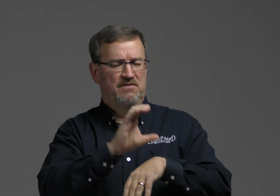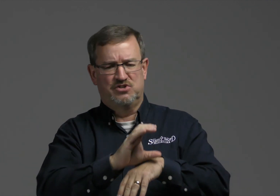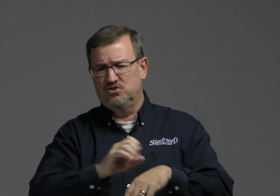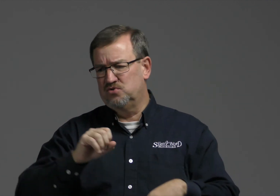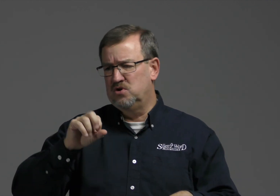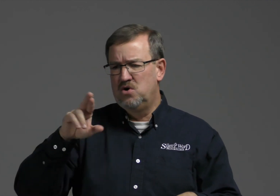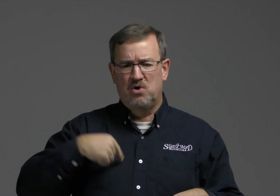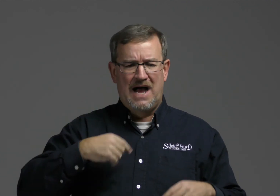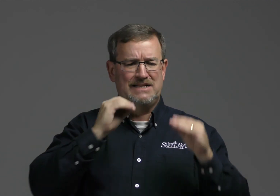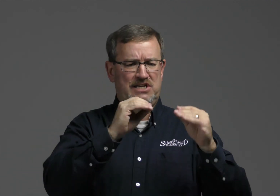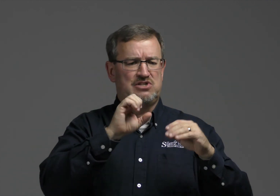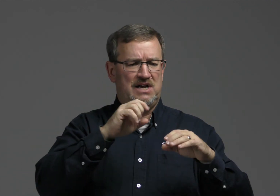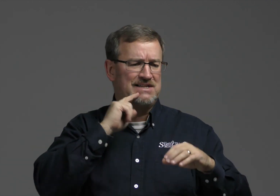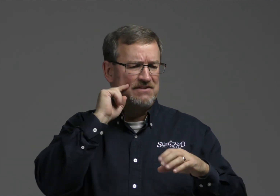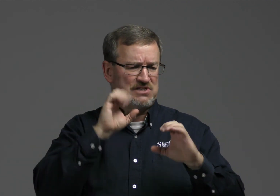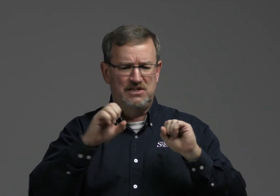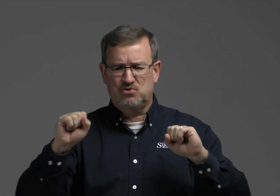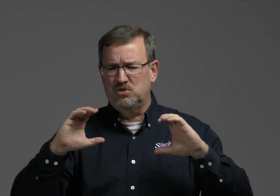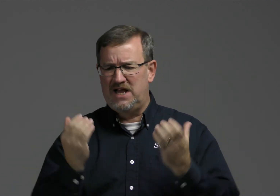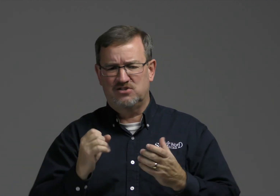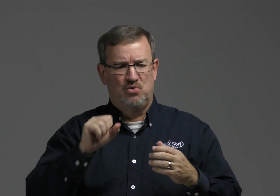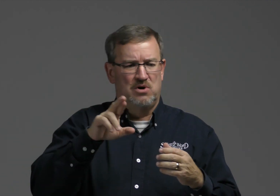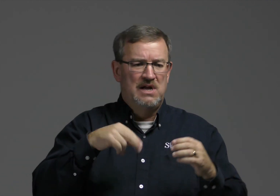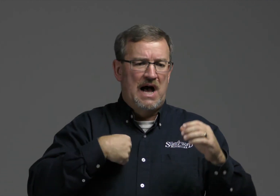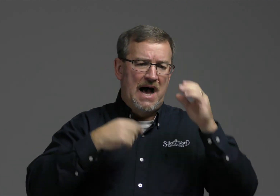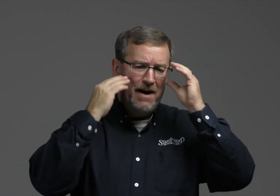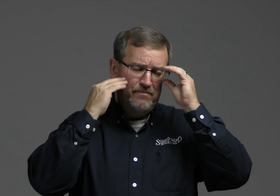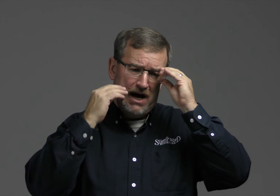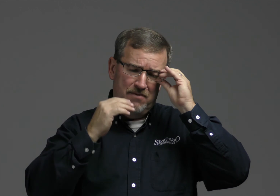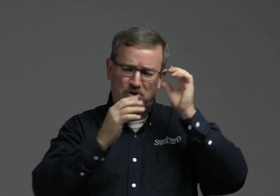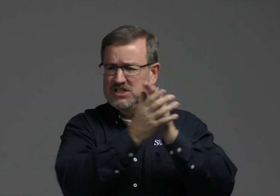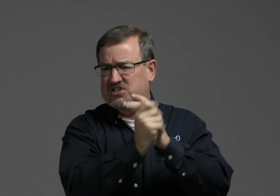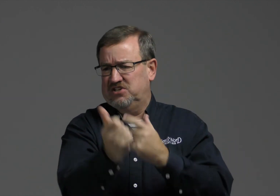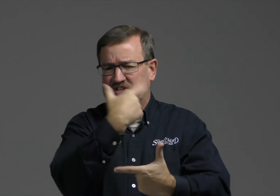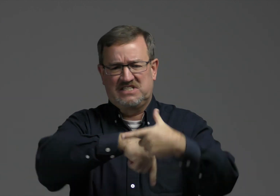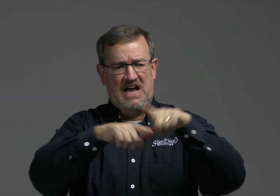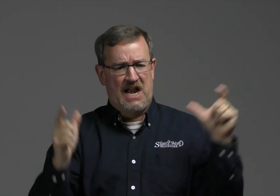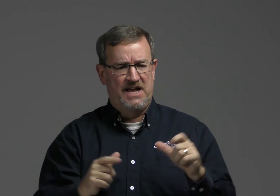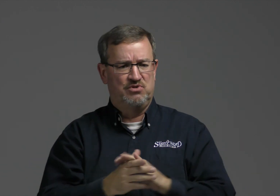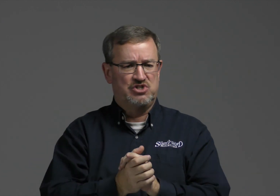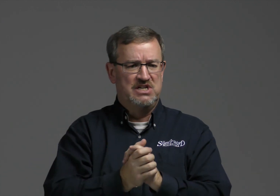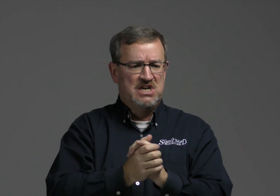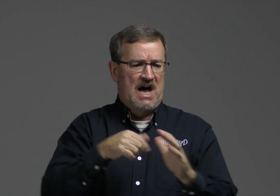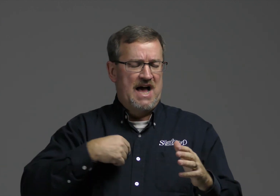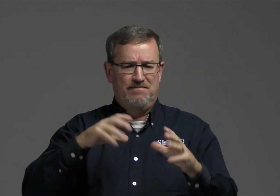of the church, or I teach a deaf Sunday school class, or I am really skilled in sign language, and I am